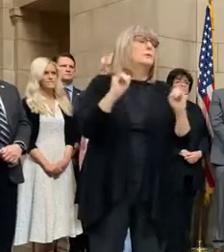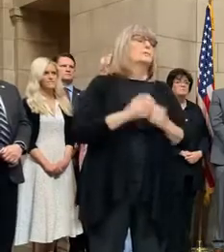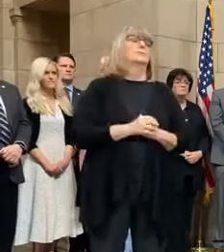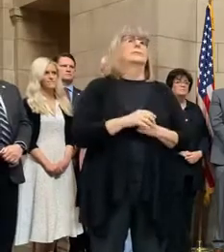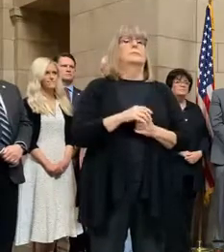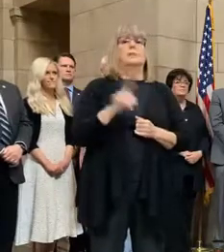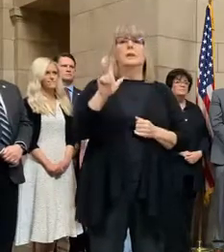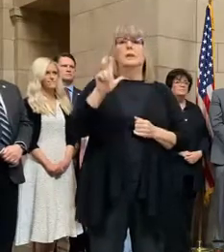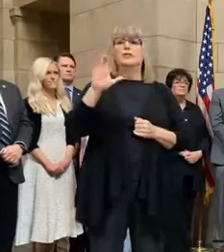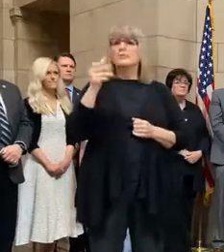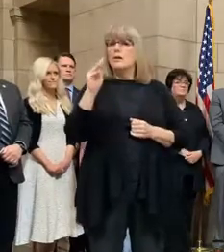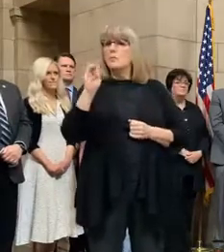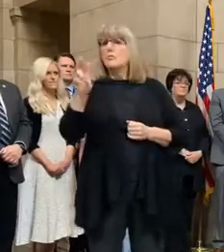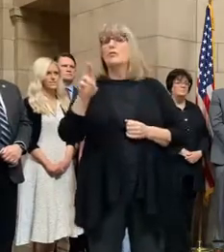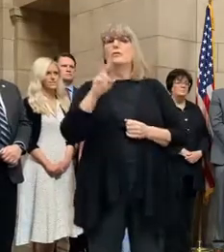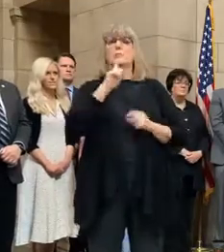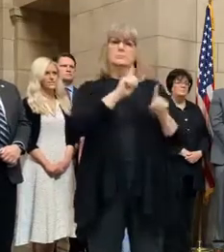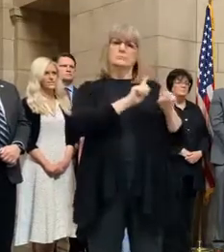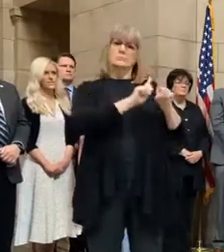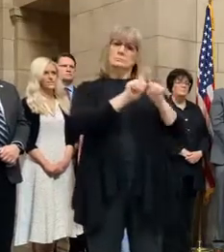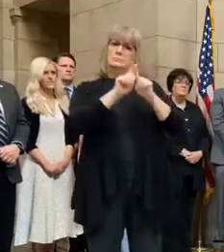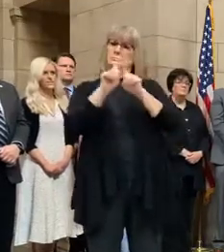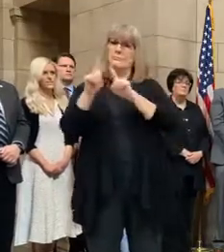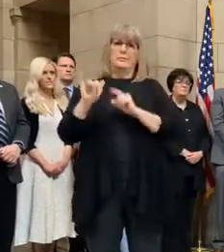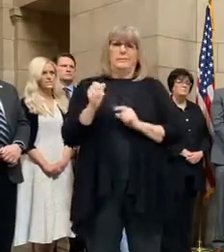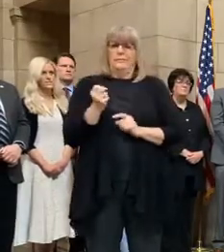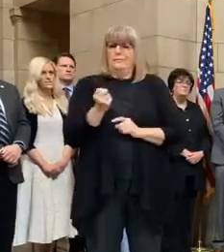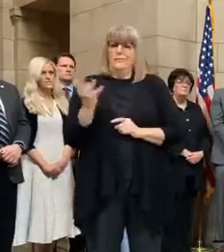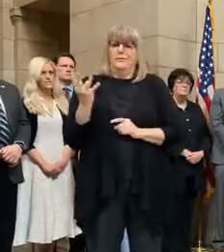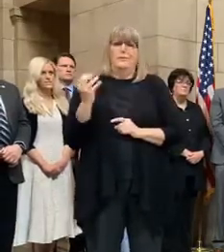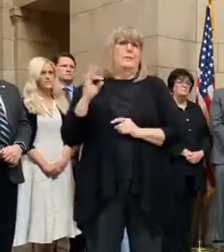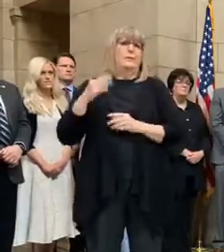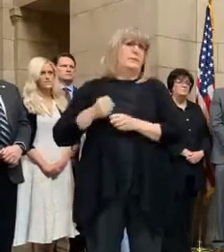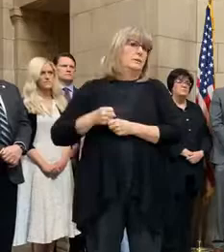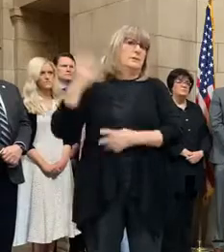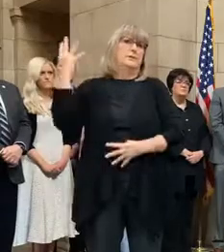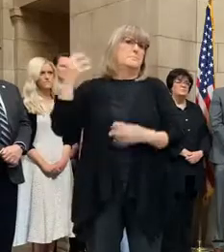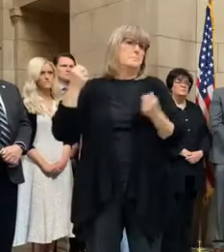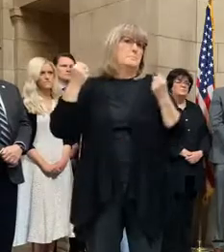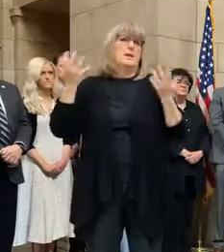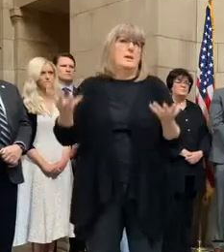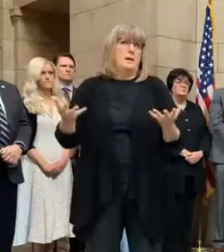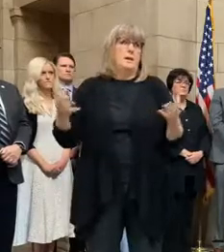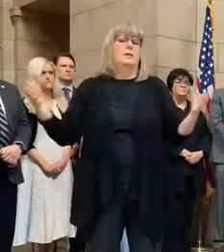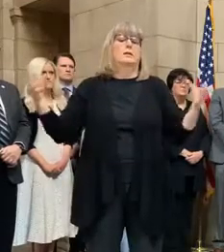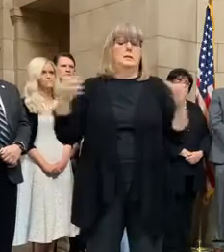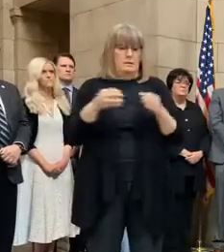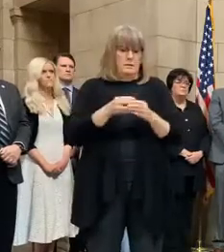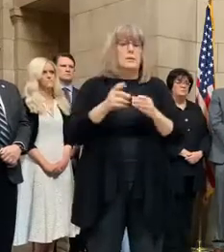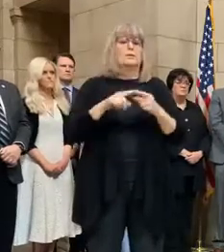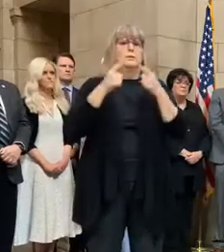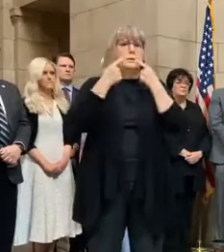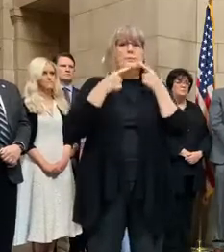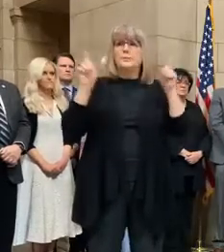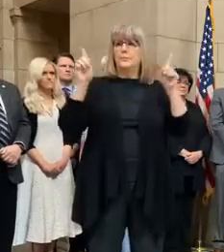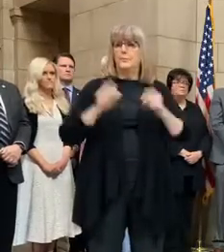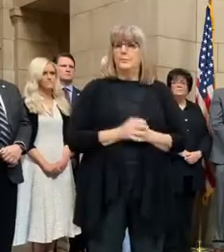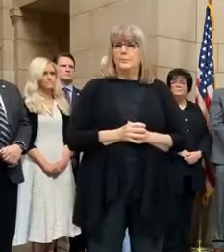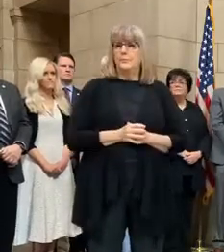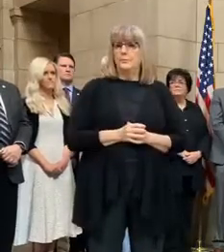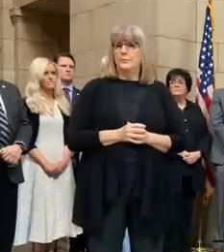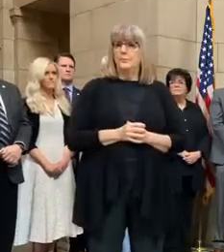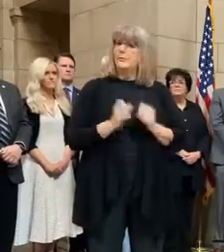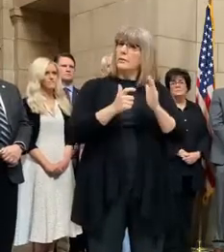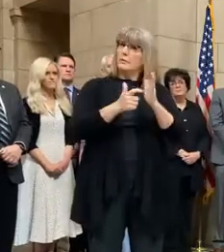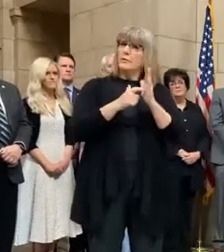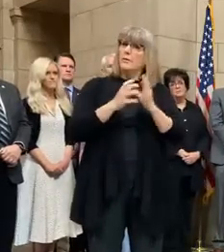Chamber, all sorts of groups, and that was just to name a few, came together to be able to make this happen. It